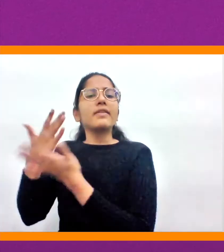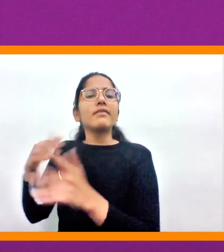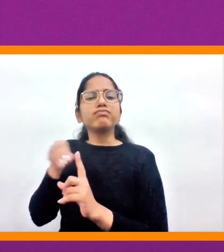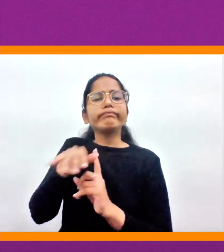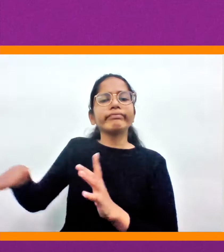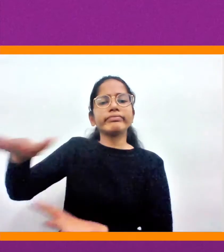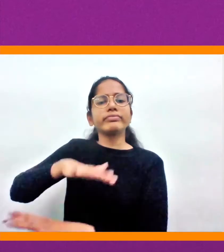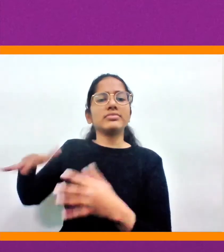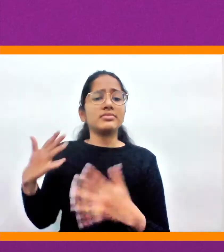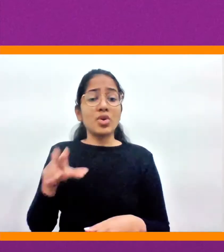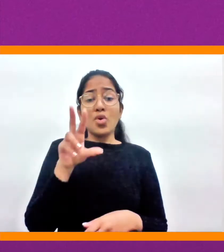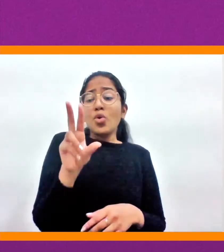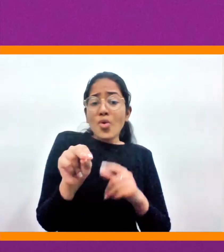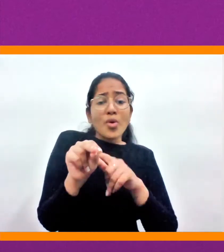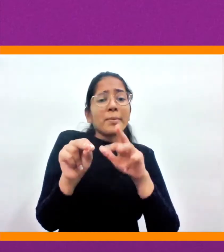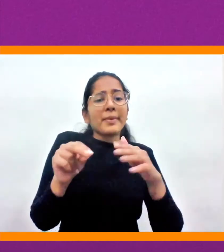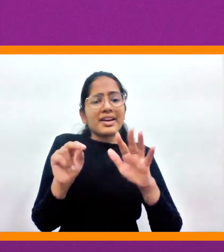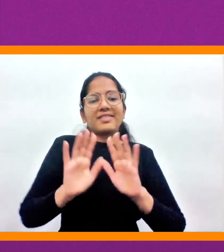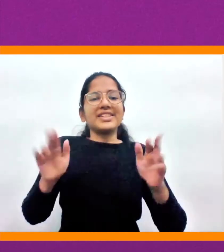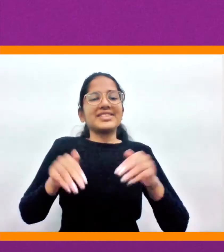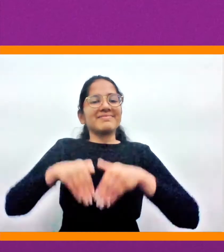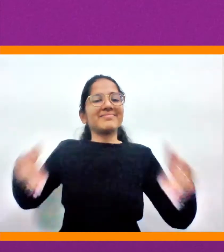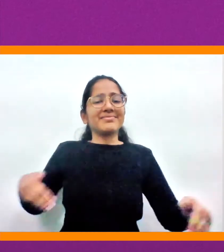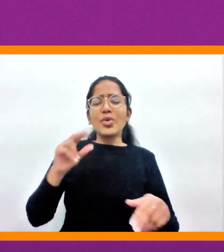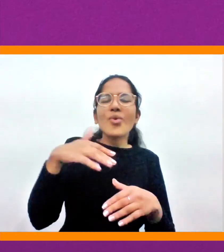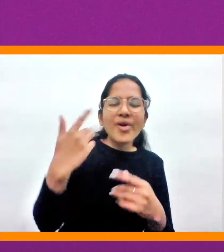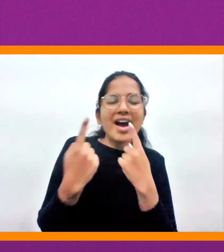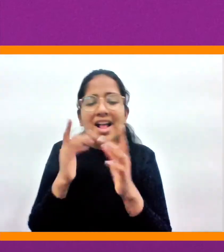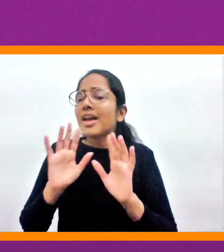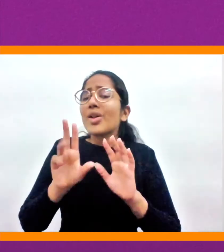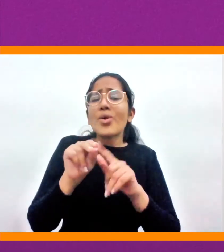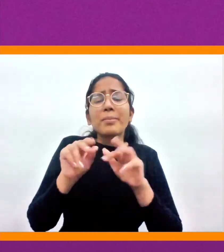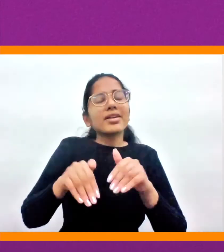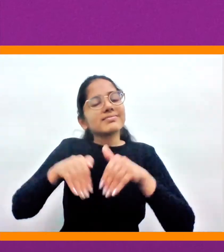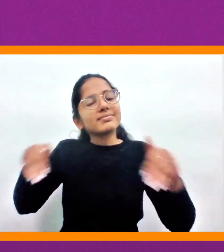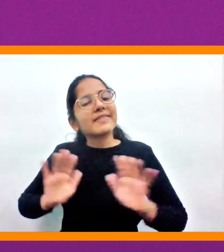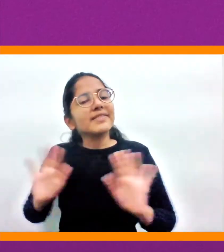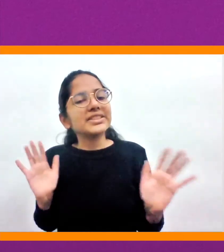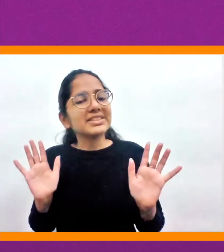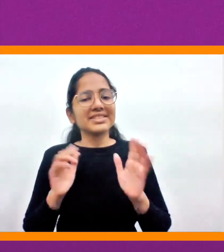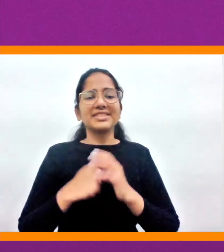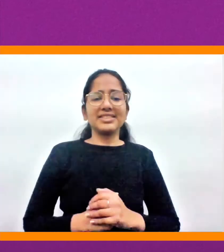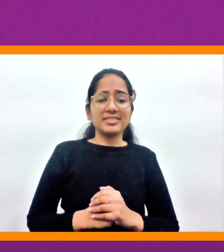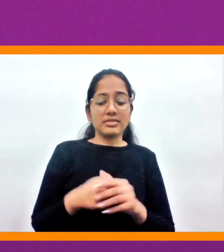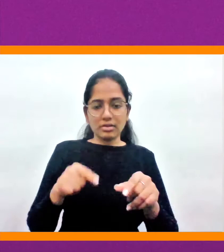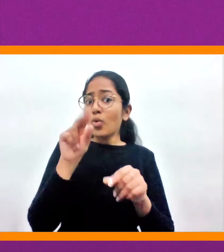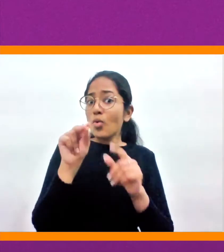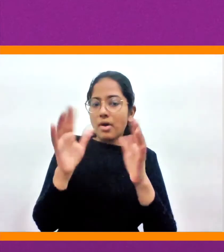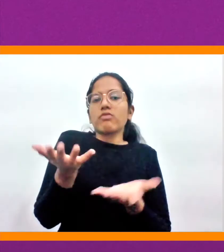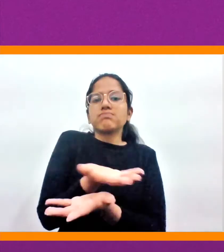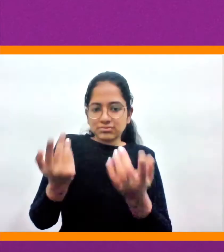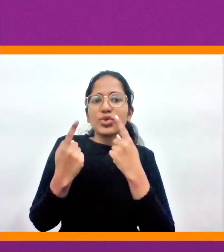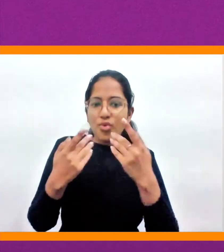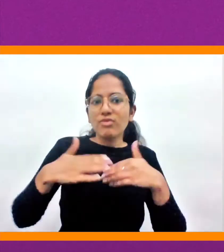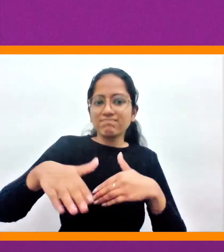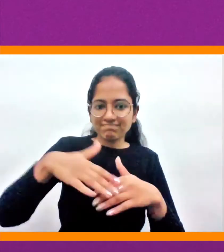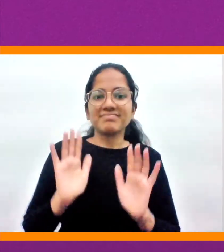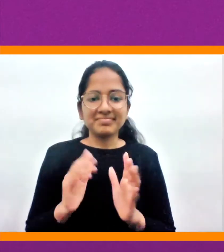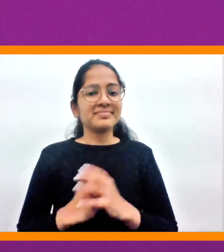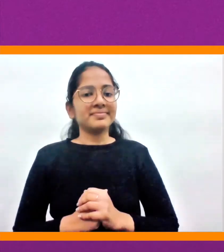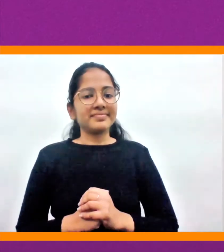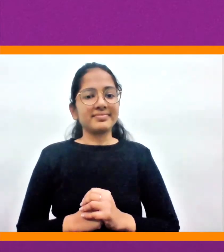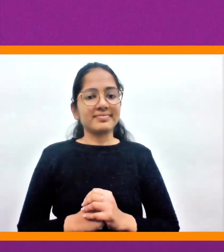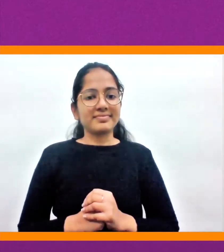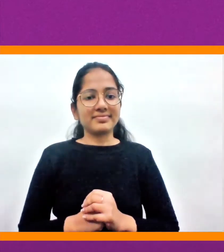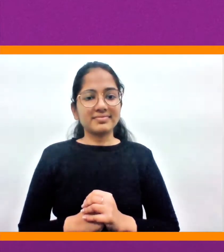been seen as having complete body autonomy. If they were, patriarchy would lose its social hold on us and men wouldn't be able